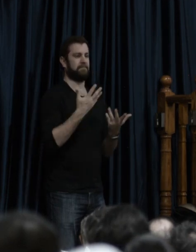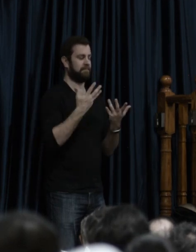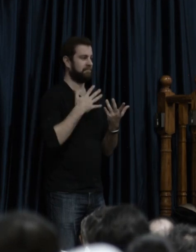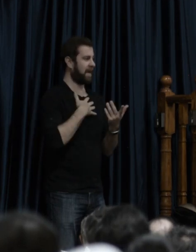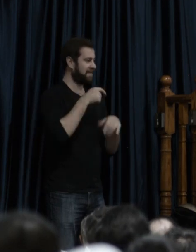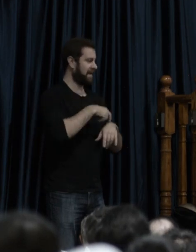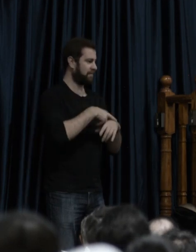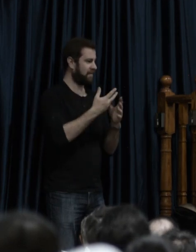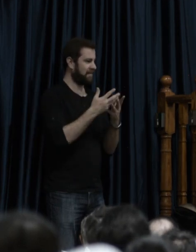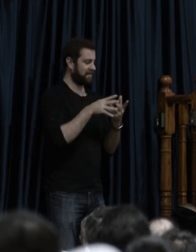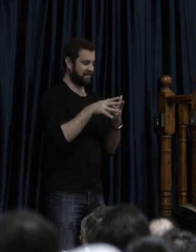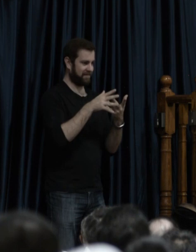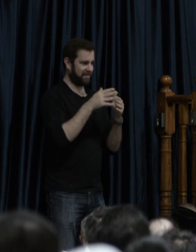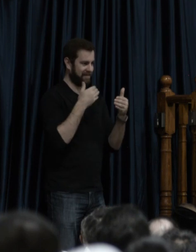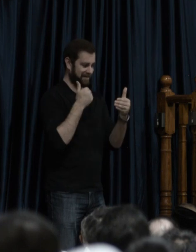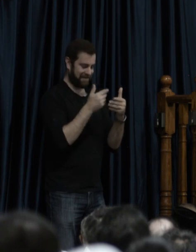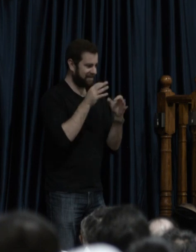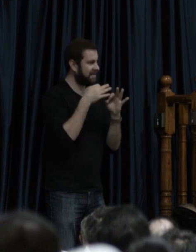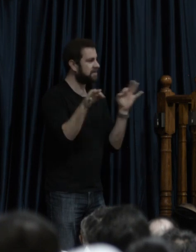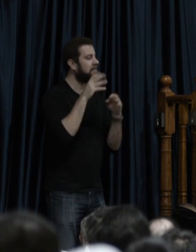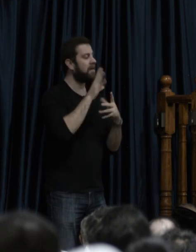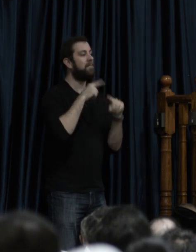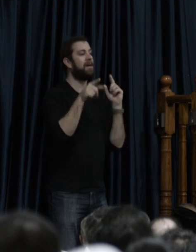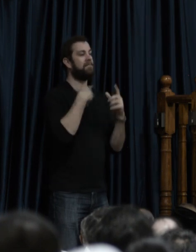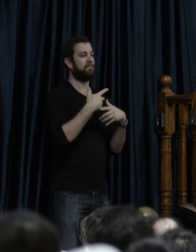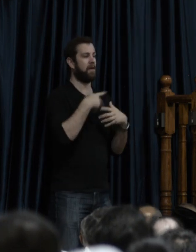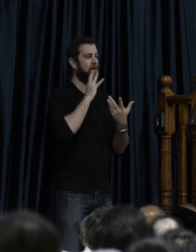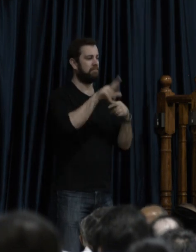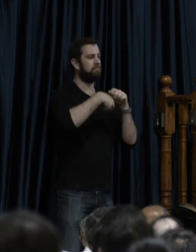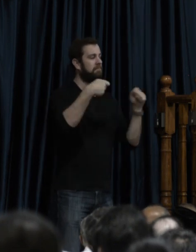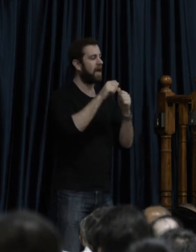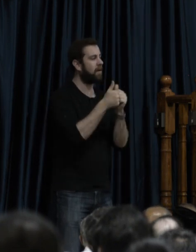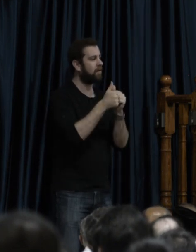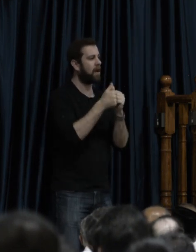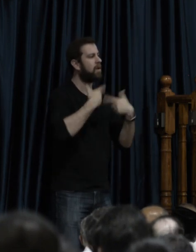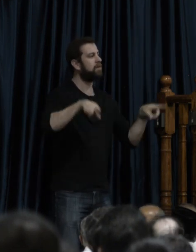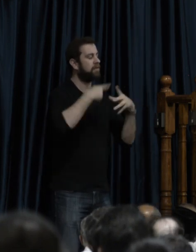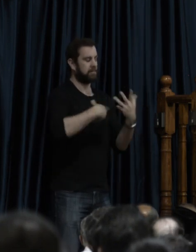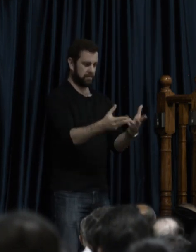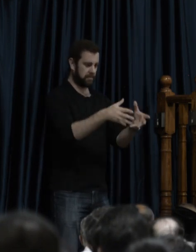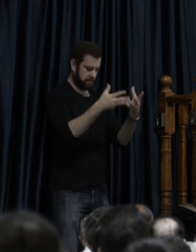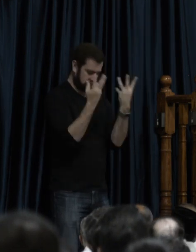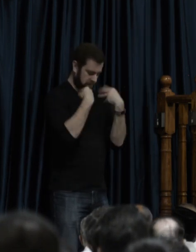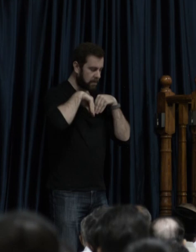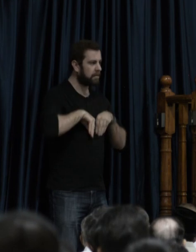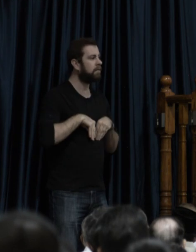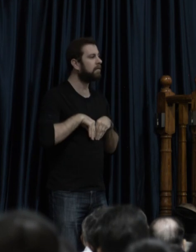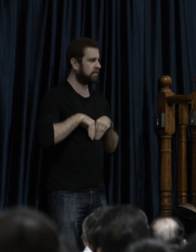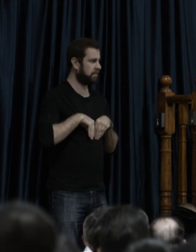time is up and I'm going to conclude on this note. I want you to just absorb and digest this. The